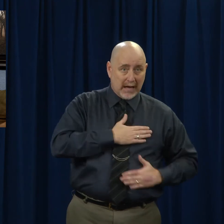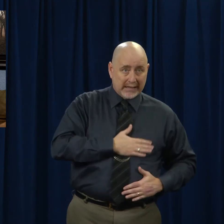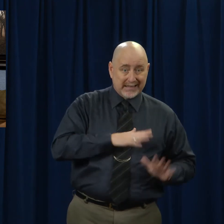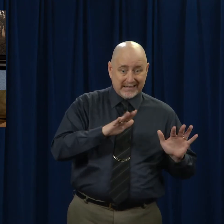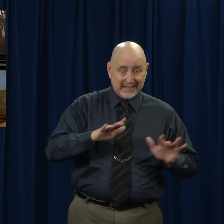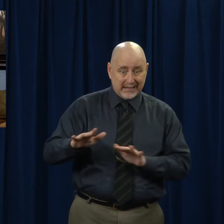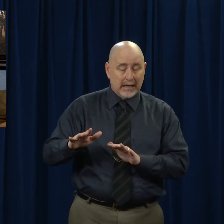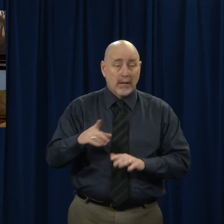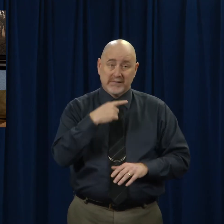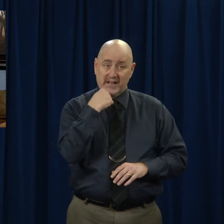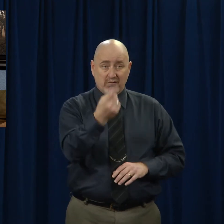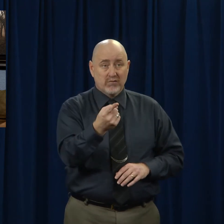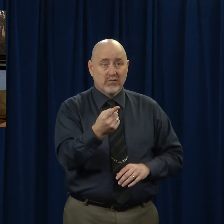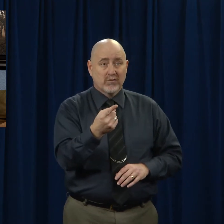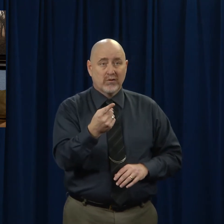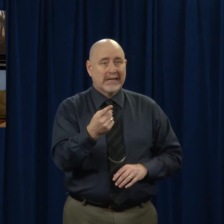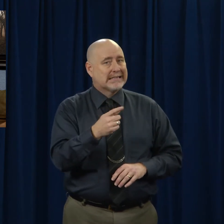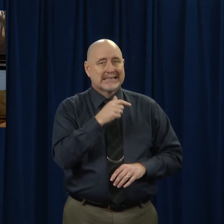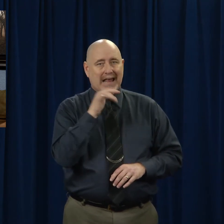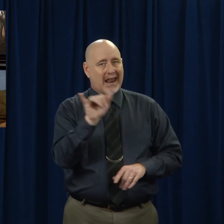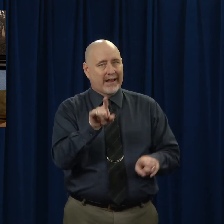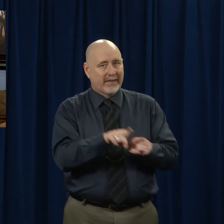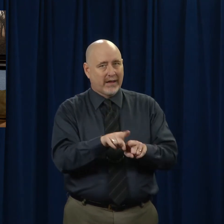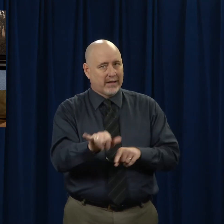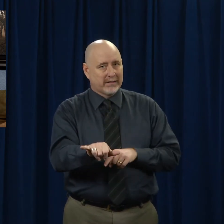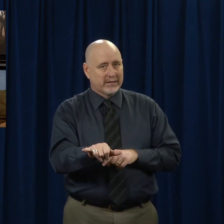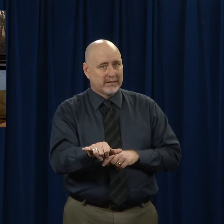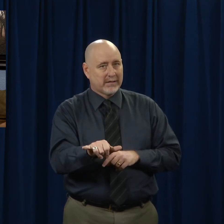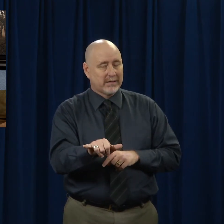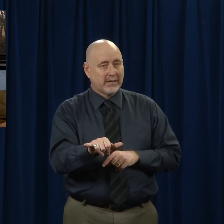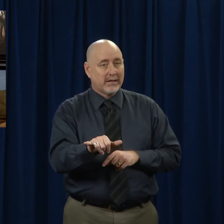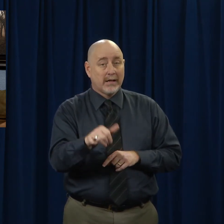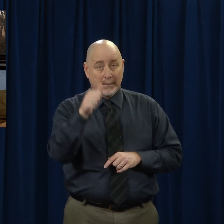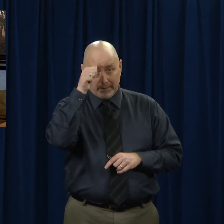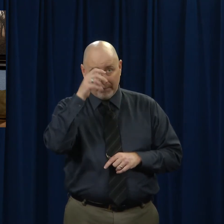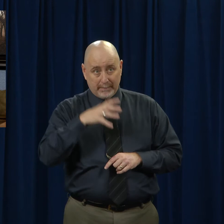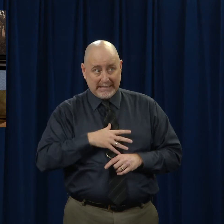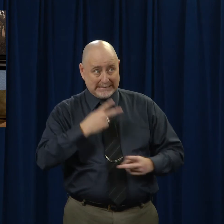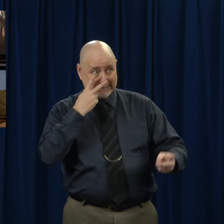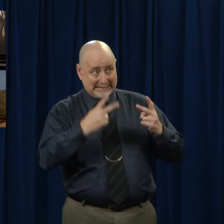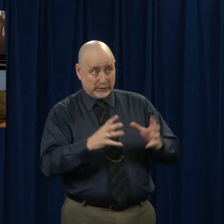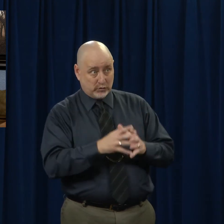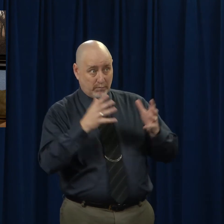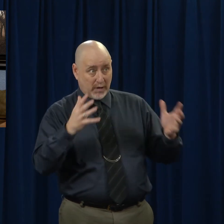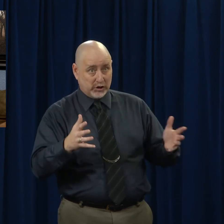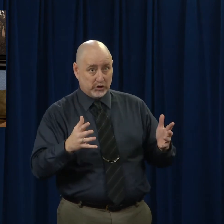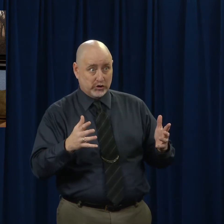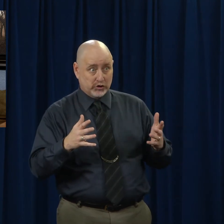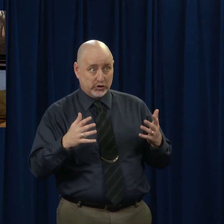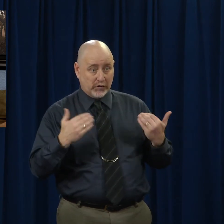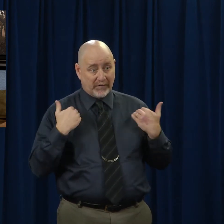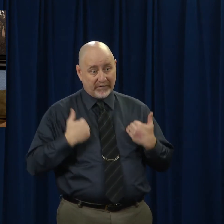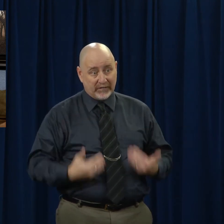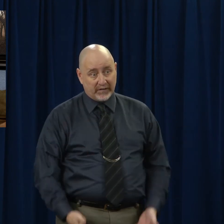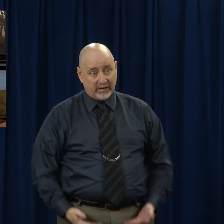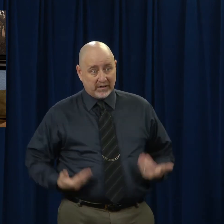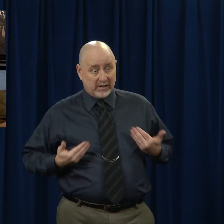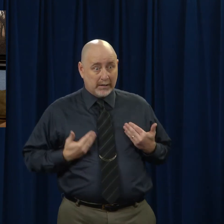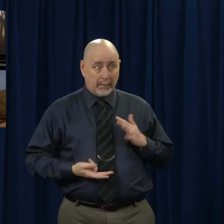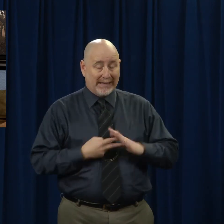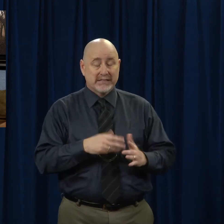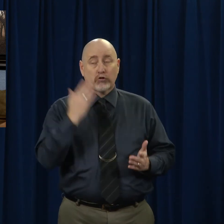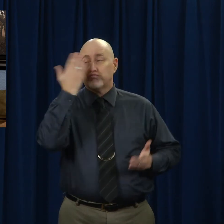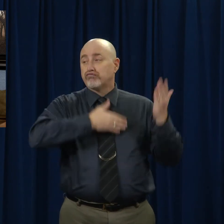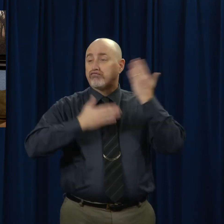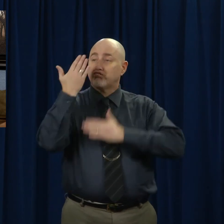and all of that sort of thing, I'm telling you, it's not like that. The fact that men see so much of it doesn't indicate that they no